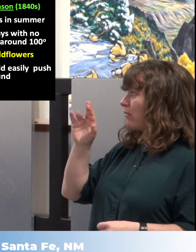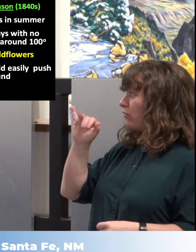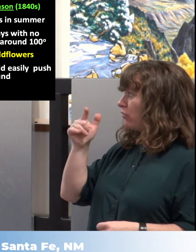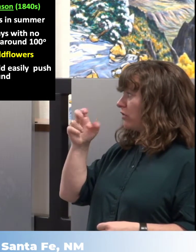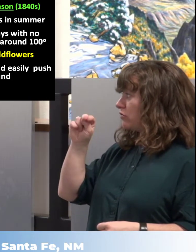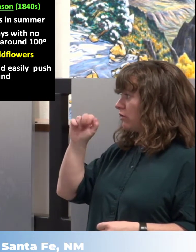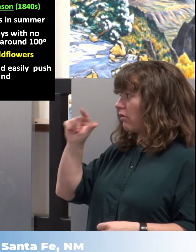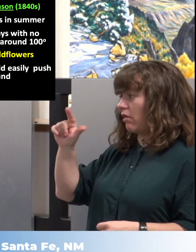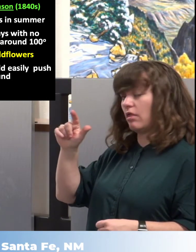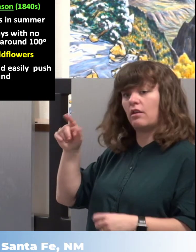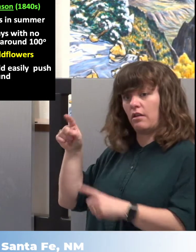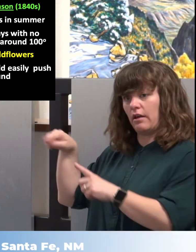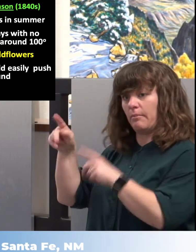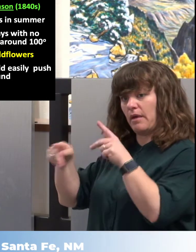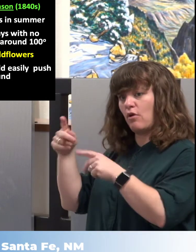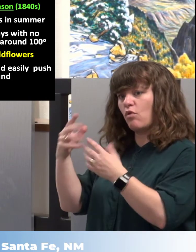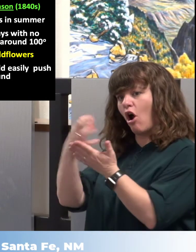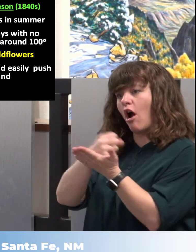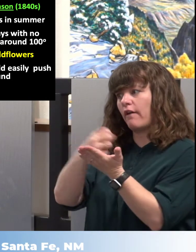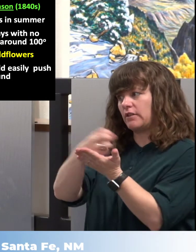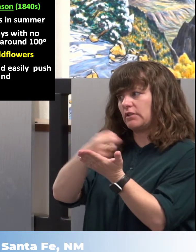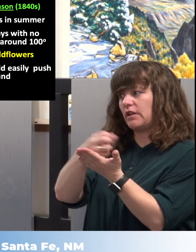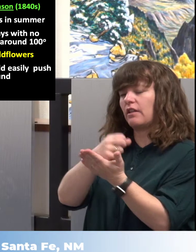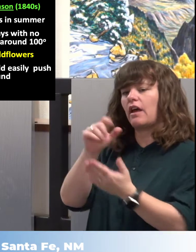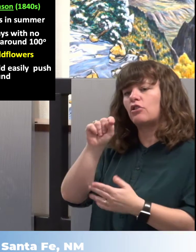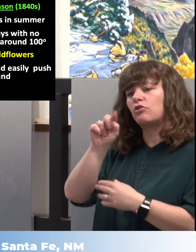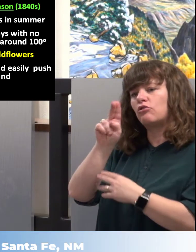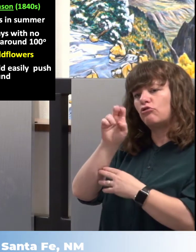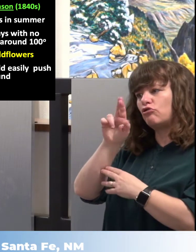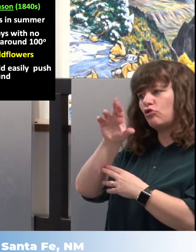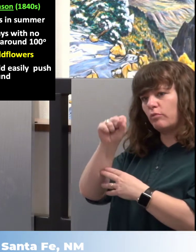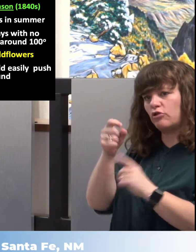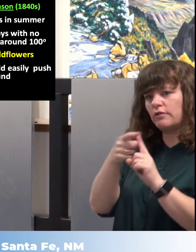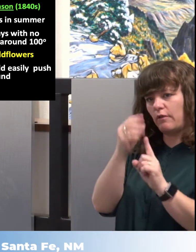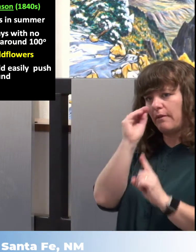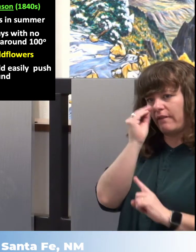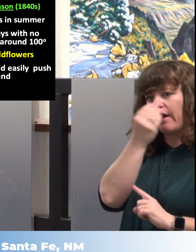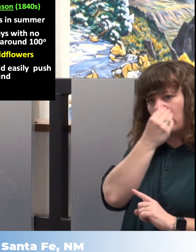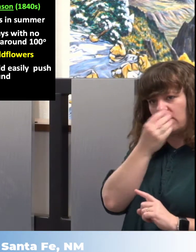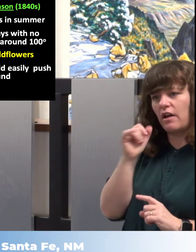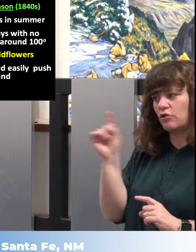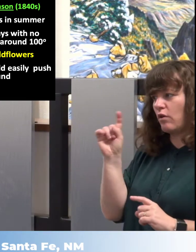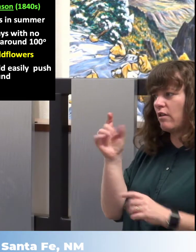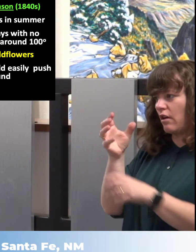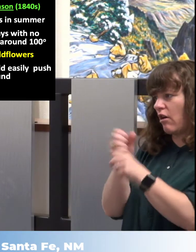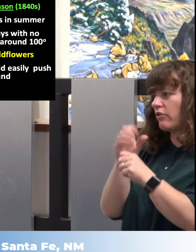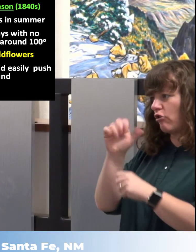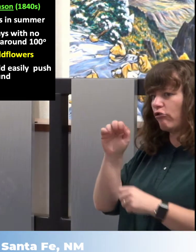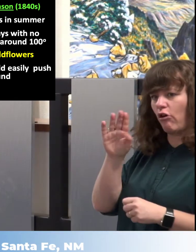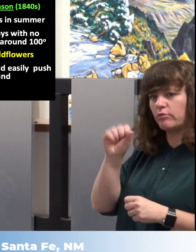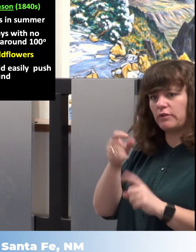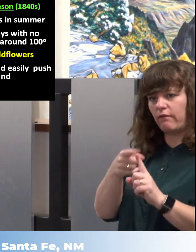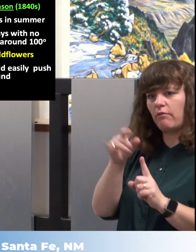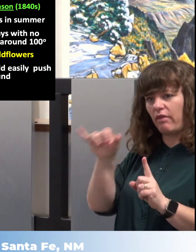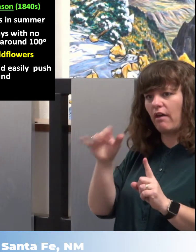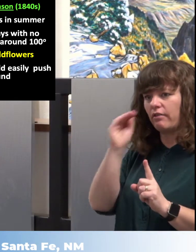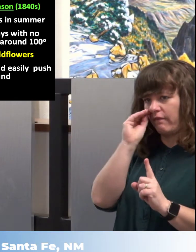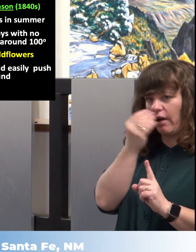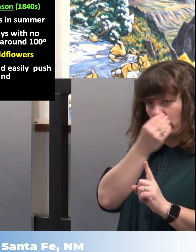off a lot of those flowers, but that's where they got their starches from, their carbohydrates from, the tubers of those flowers, the flowers which then